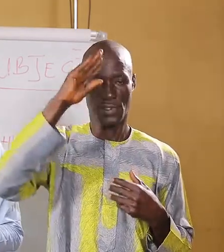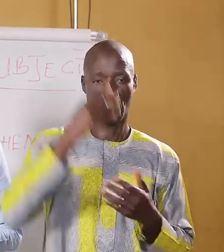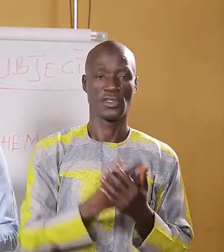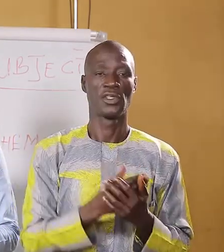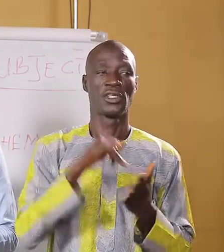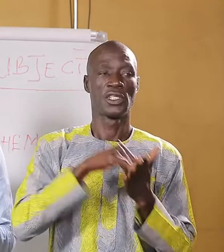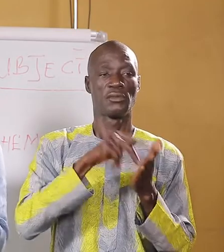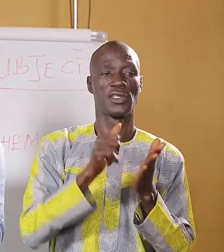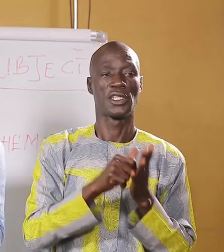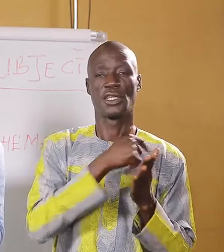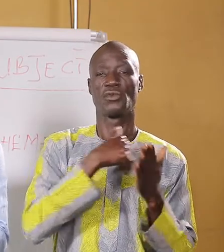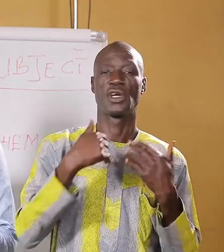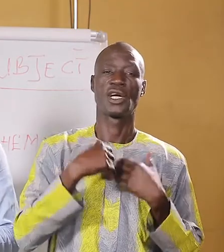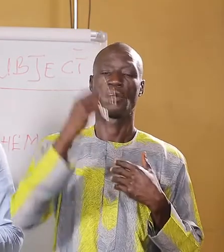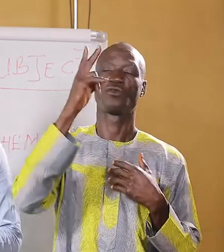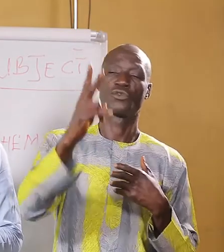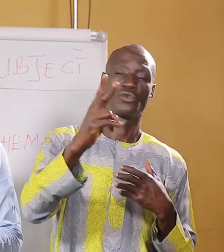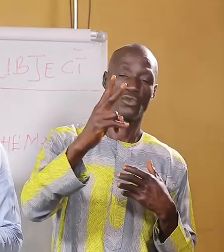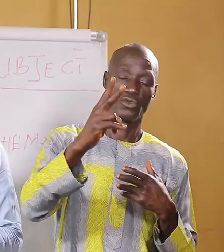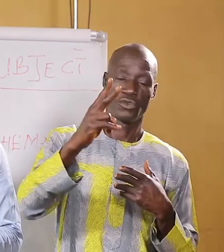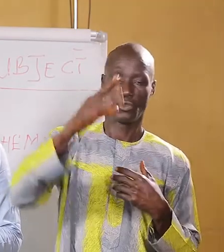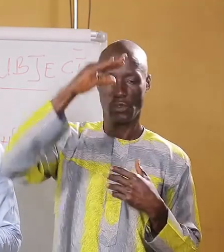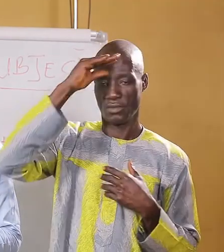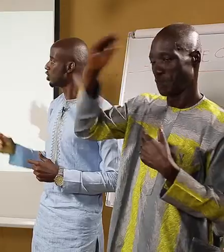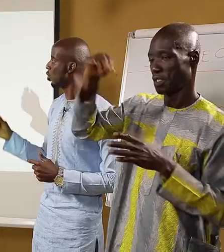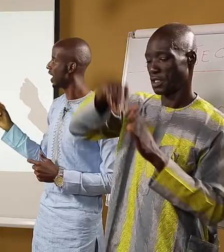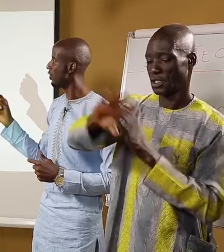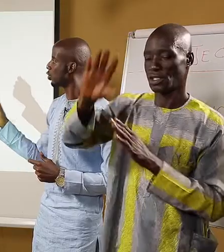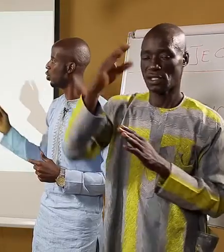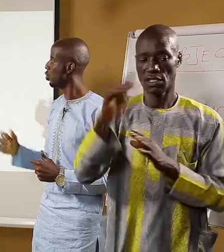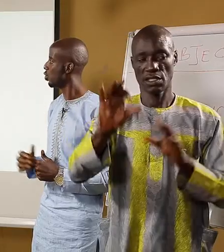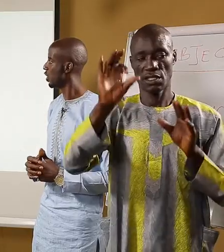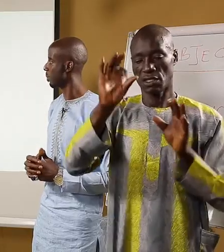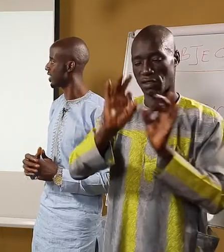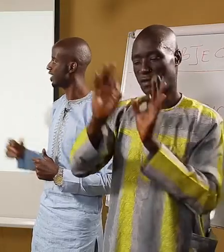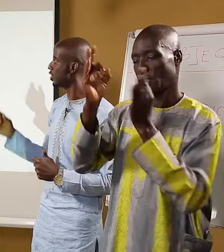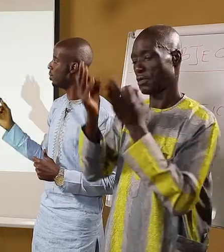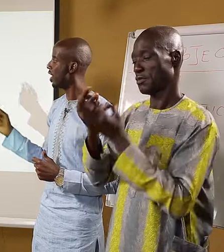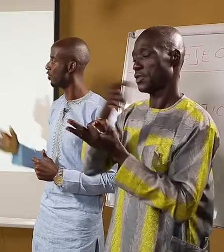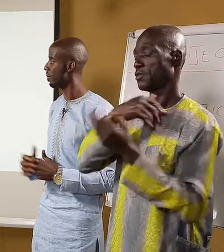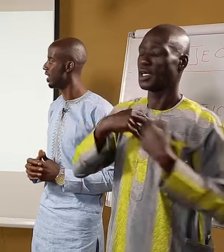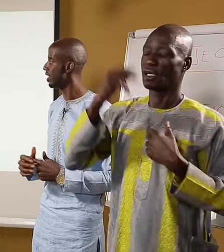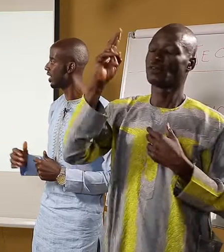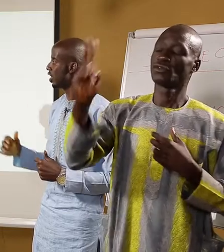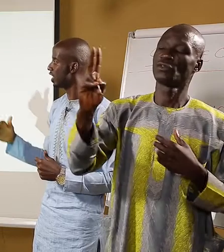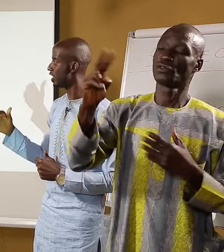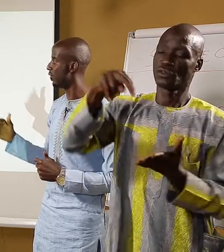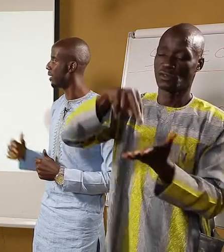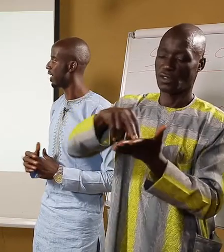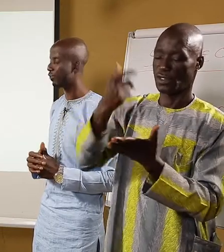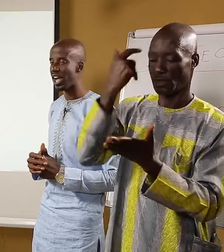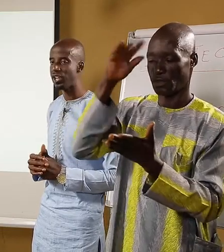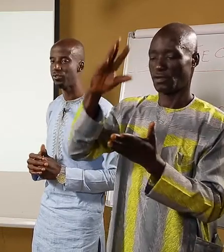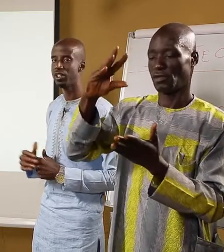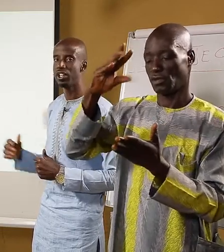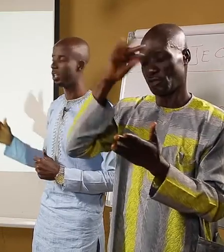So it means we have 2 male in the family. So we have 2 representing the number of male divided